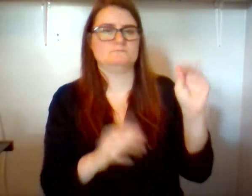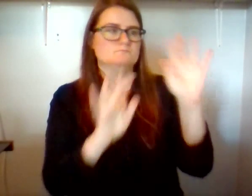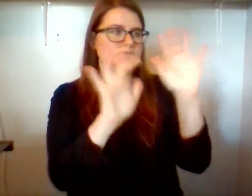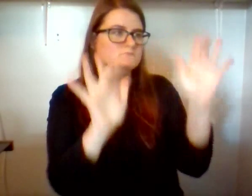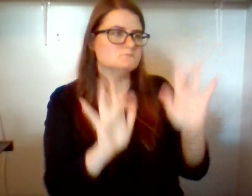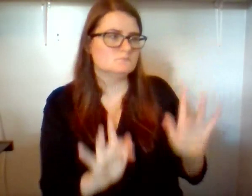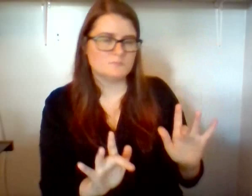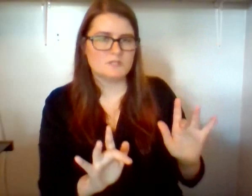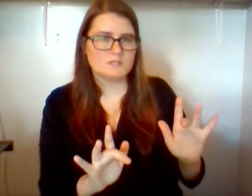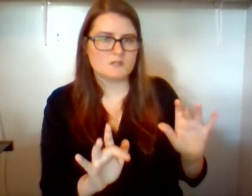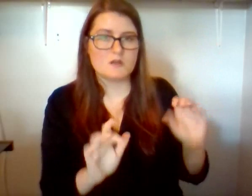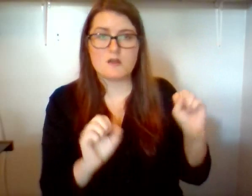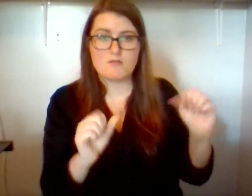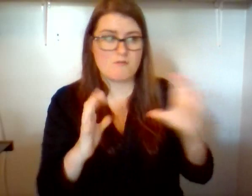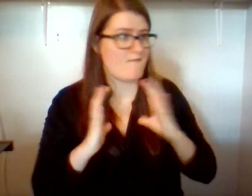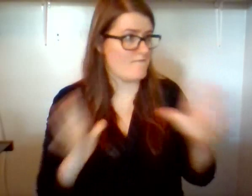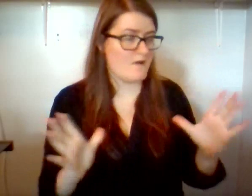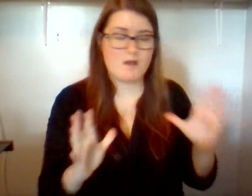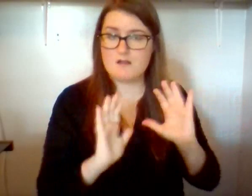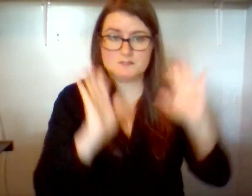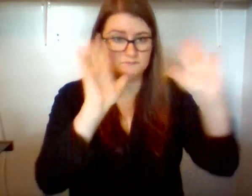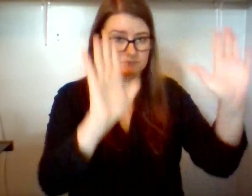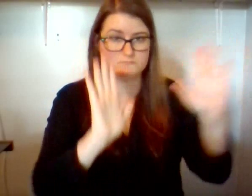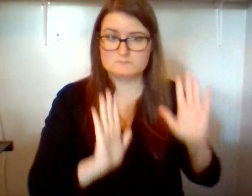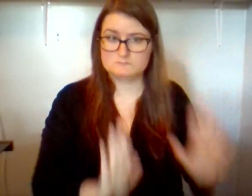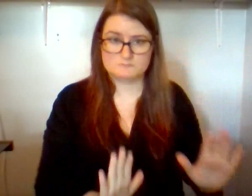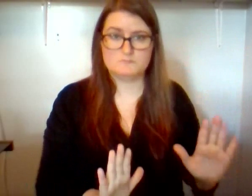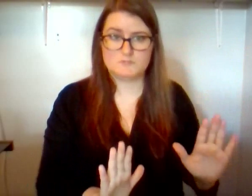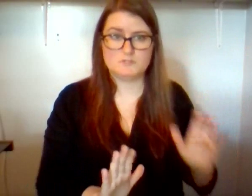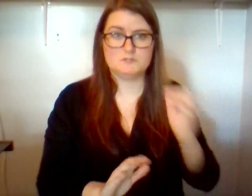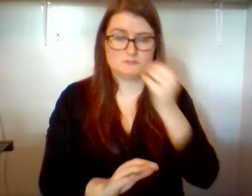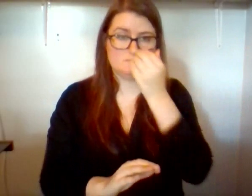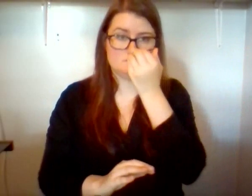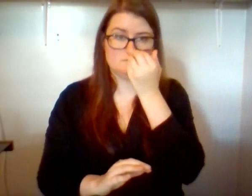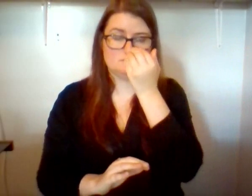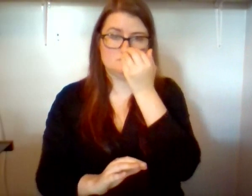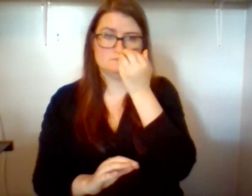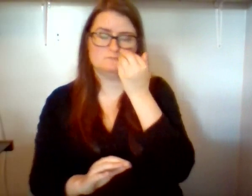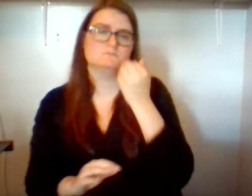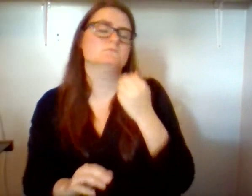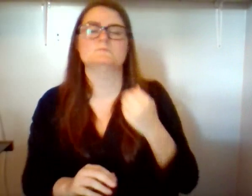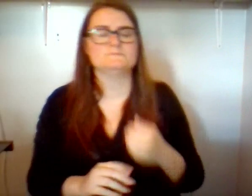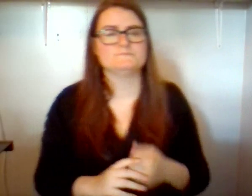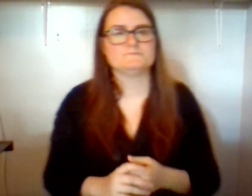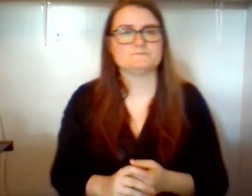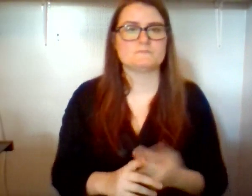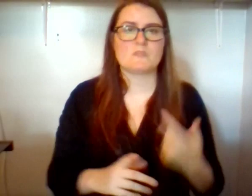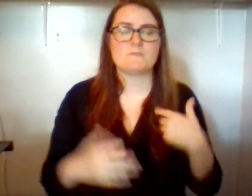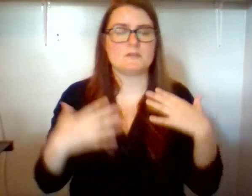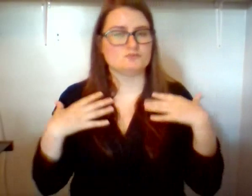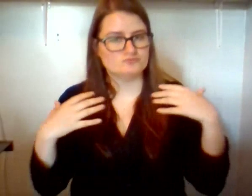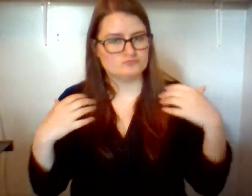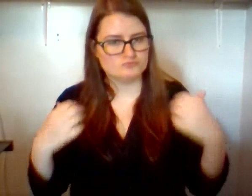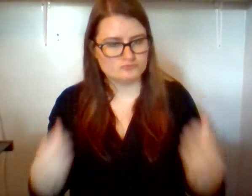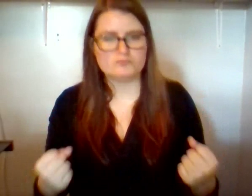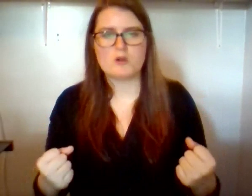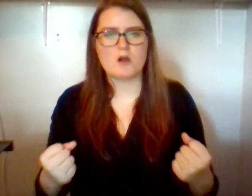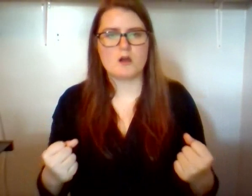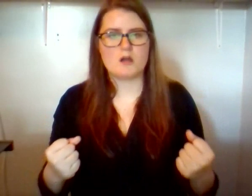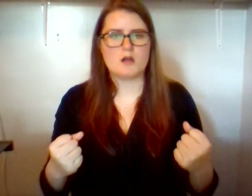kissing. And I would specifically tell you, I would plead with men here, be strong here and set a